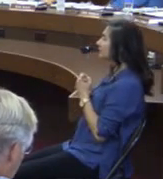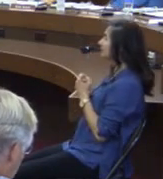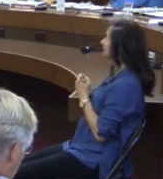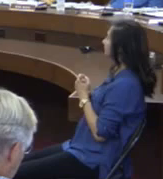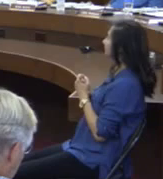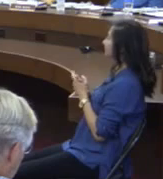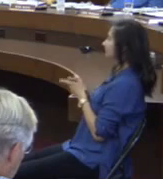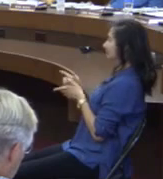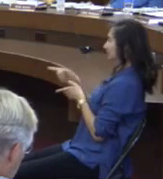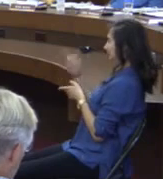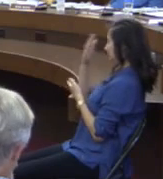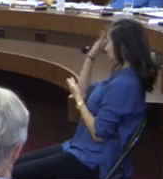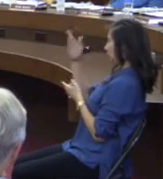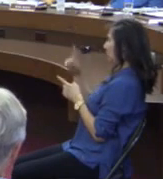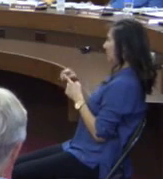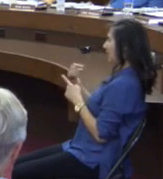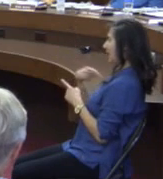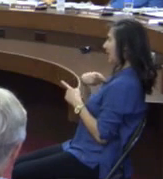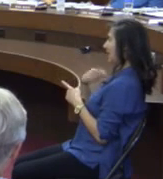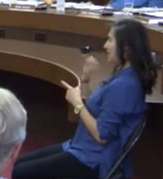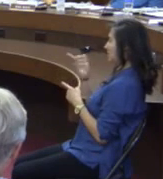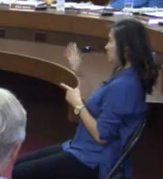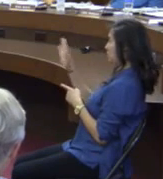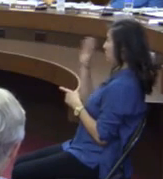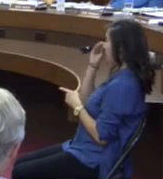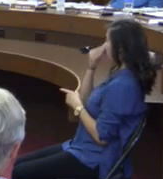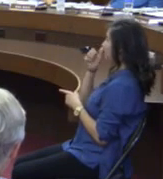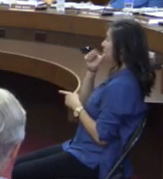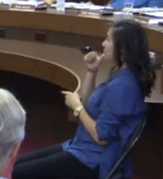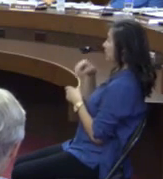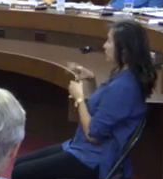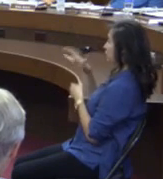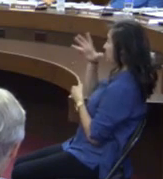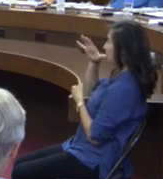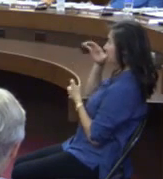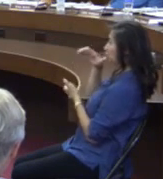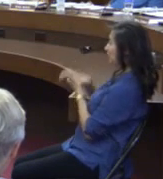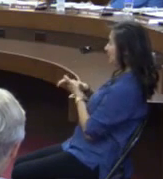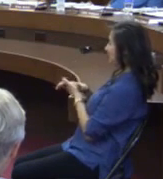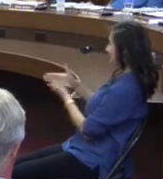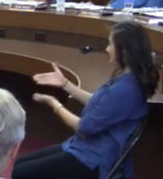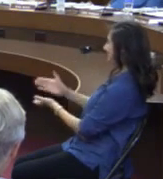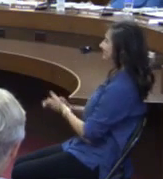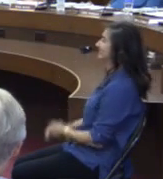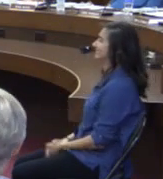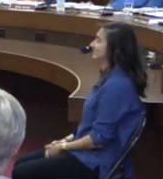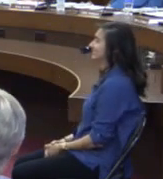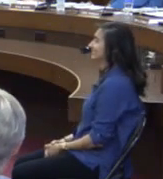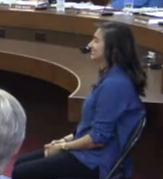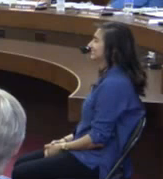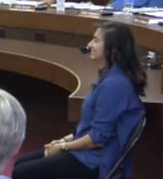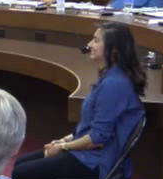Joe doesn't know this, but I was the flower girl in his mom's wedding, so now I'm feeling really old. Oh, my goodness.